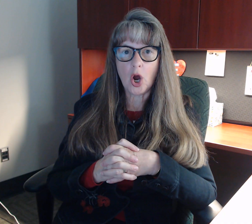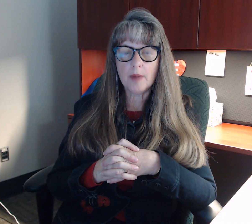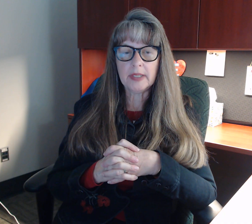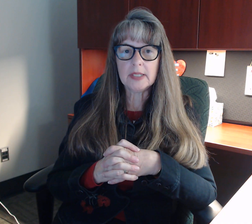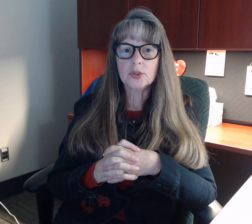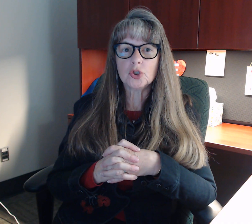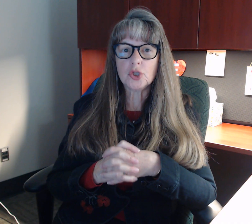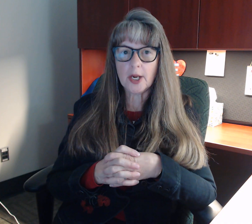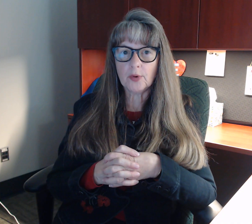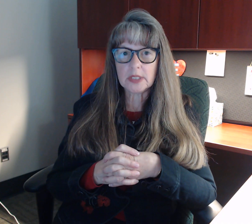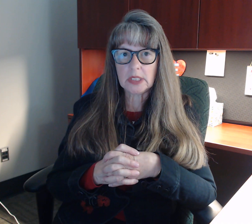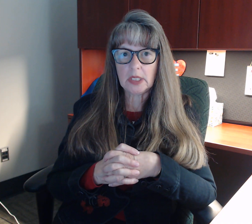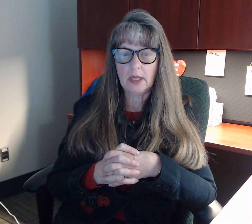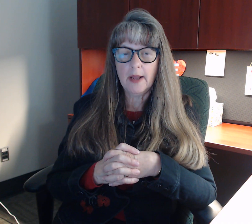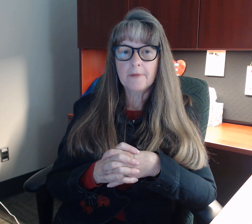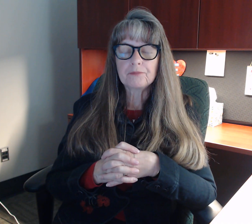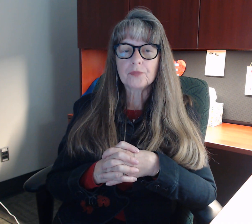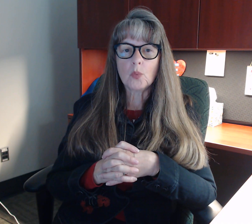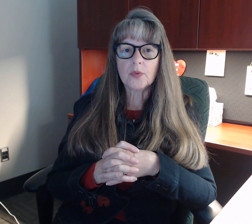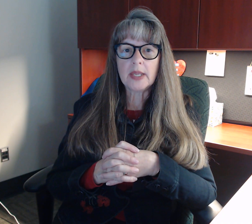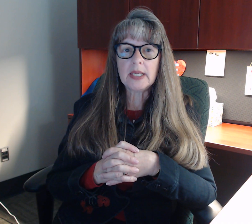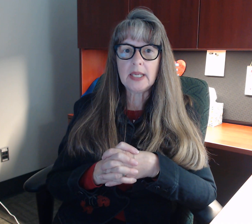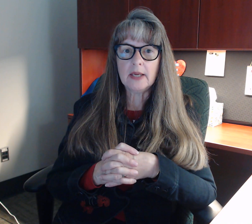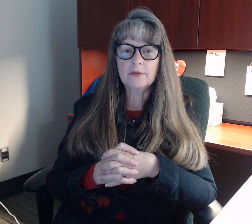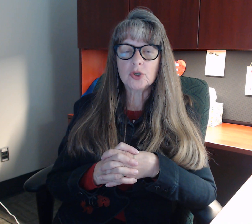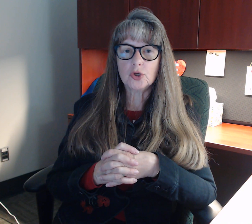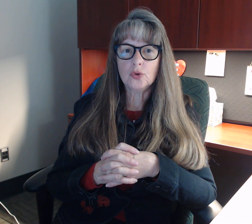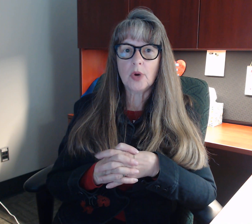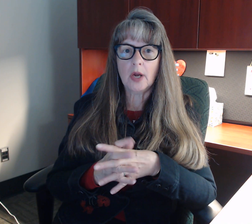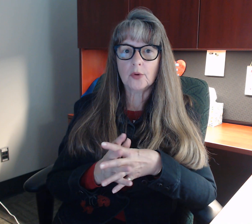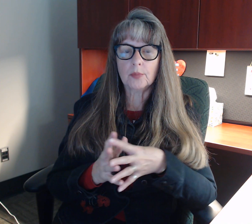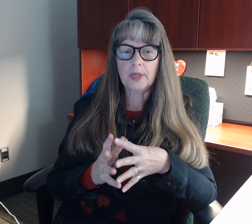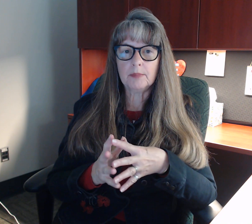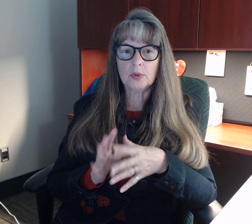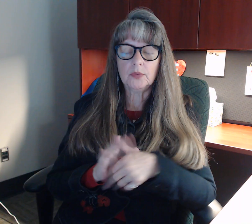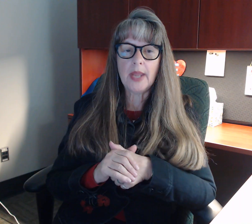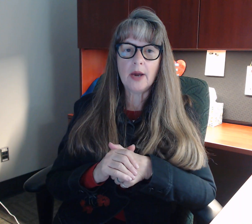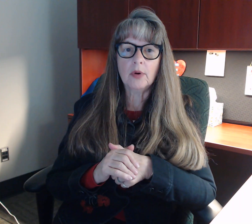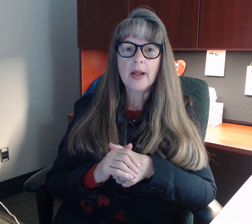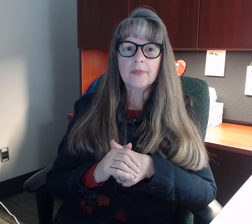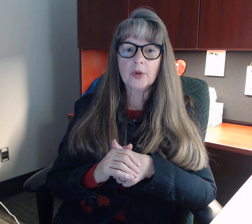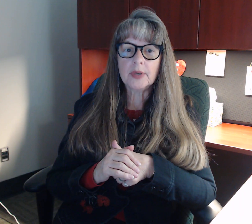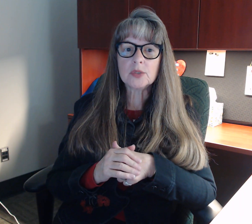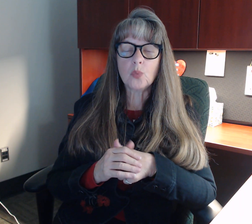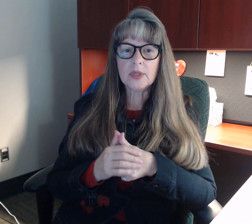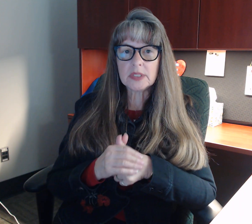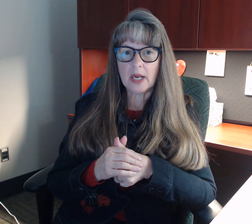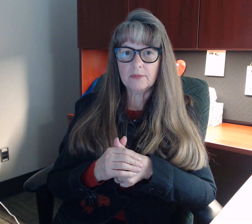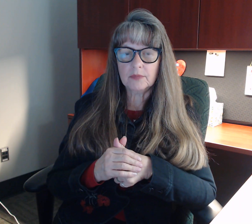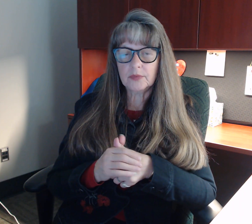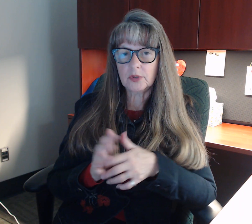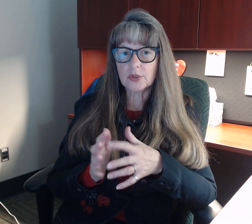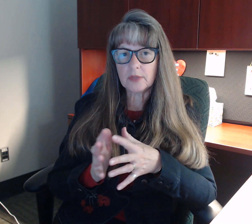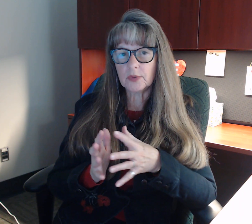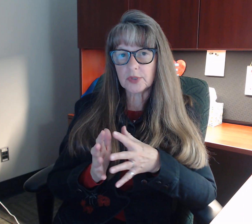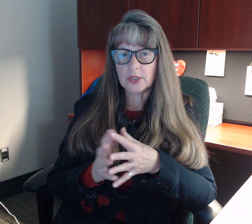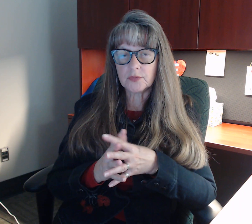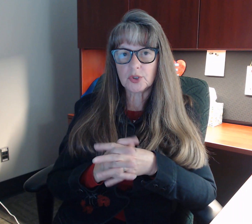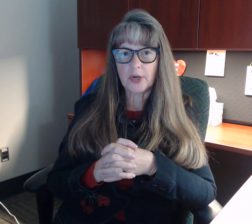common is charity, where they give to other people. Now, there is one sign, there's several signs for charity,